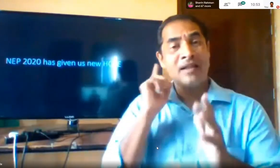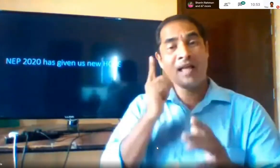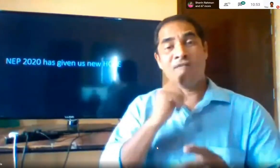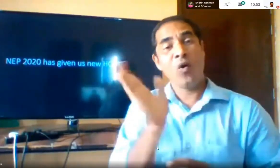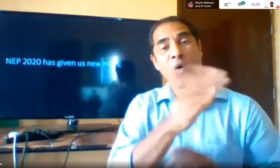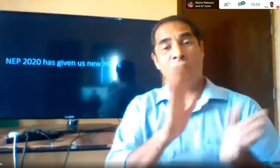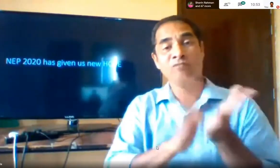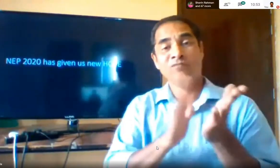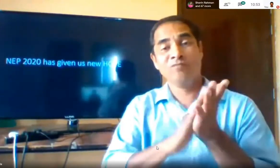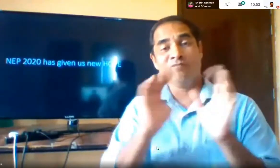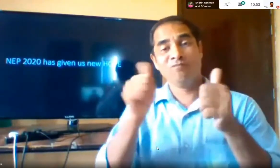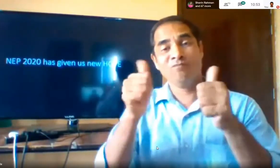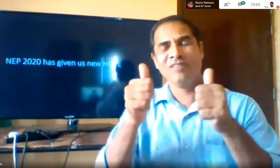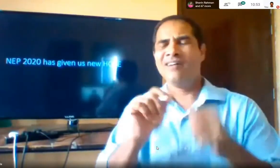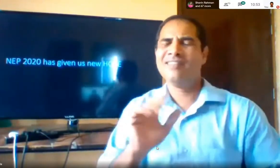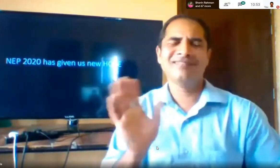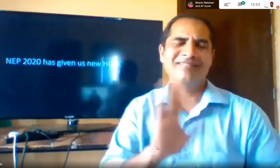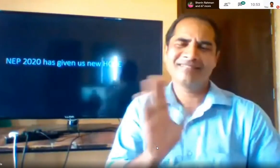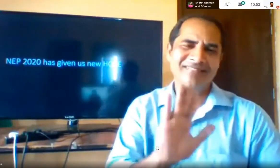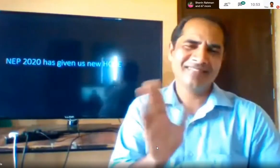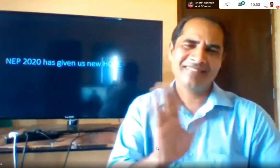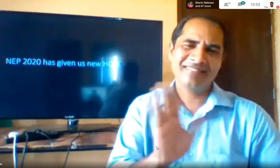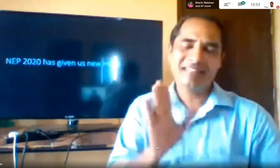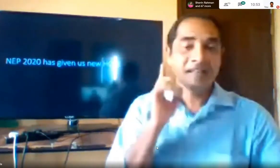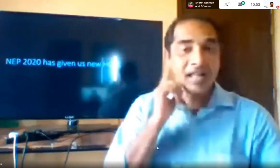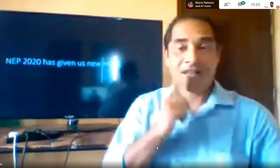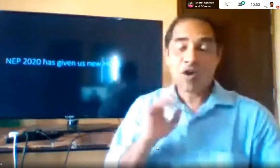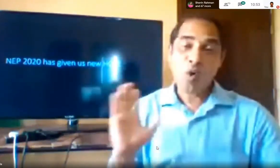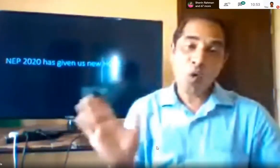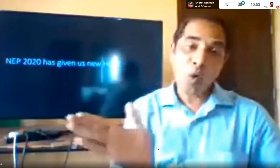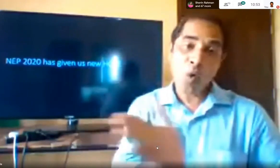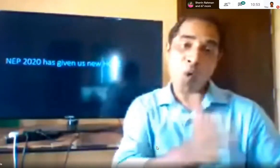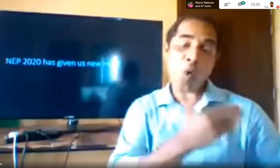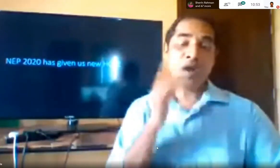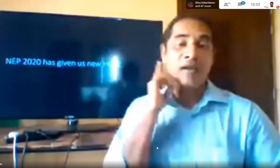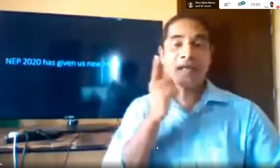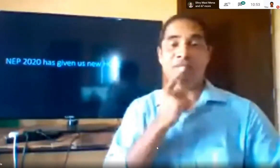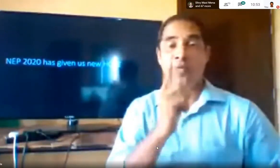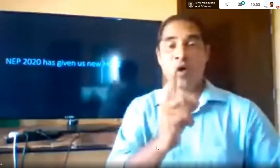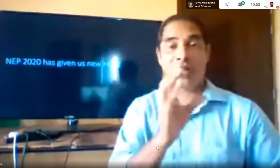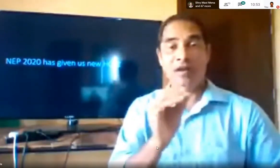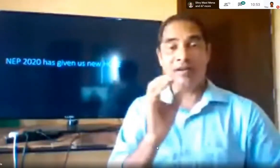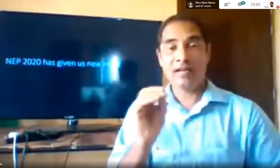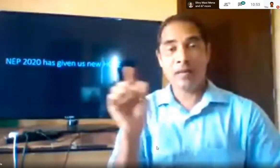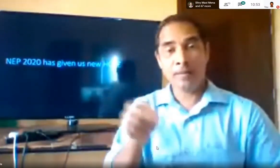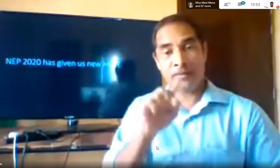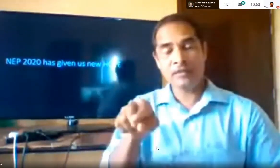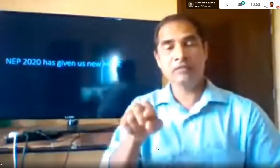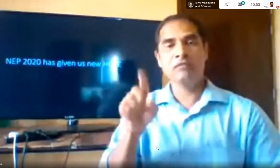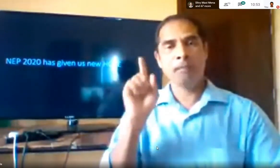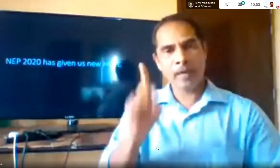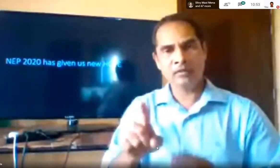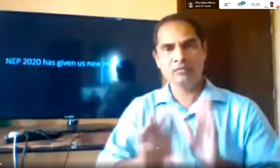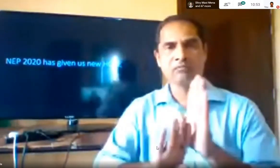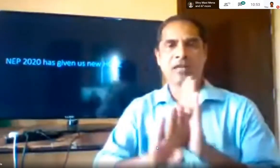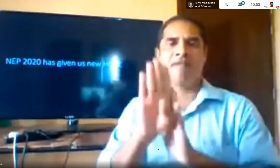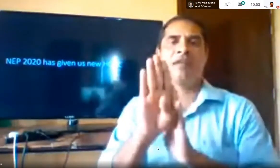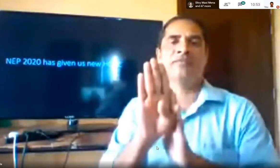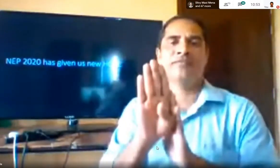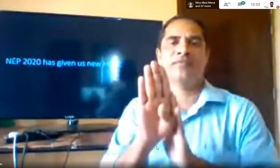few people are successful, yes. That's good, I appreciate. But I want every deaf people,